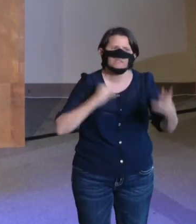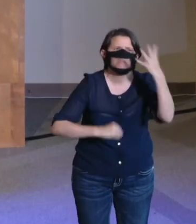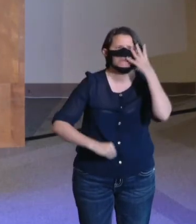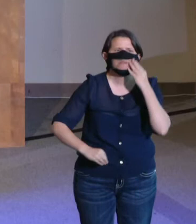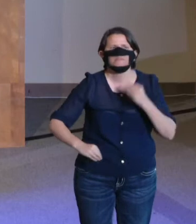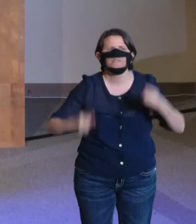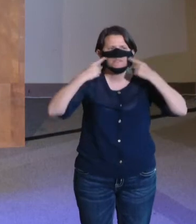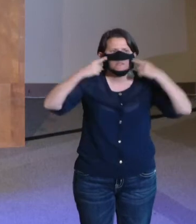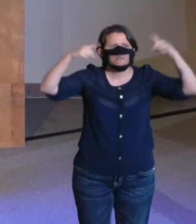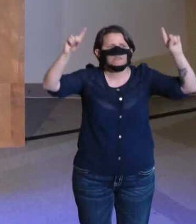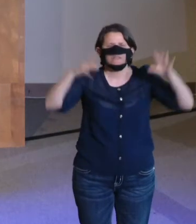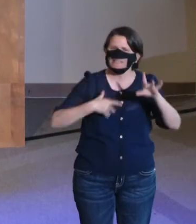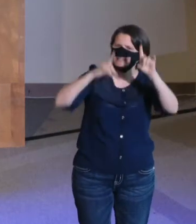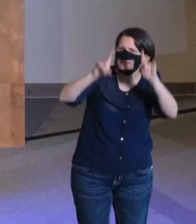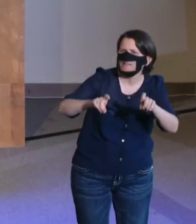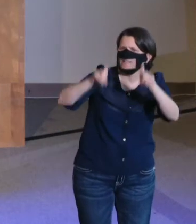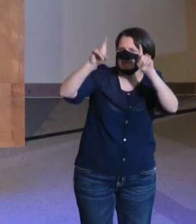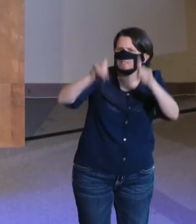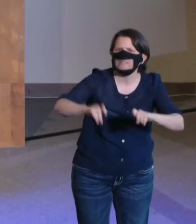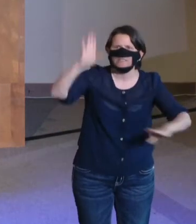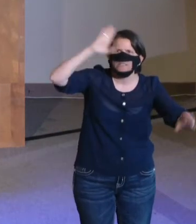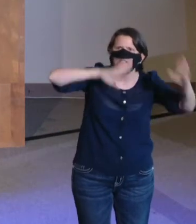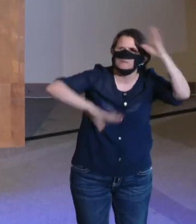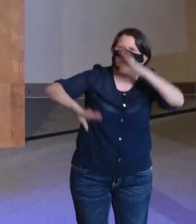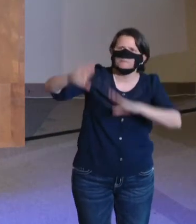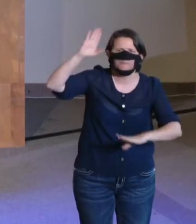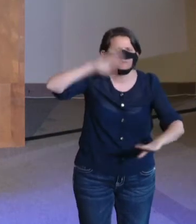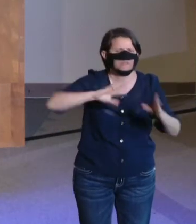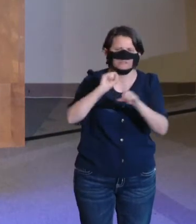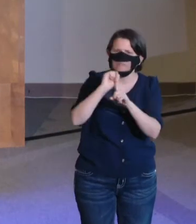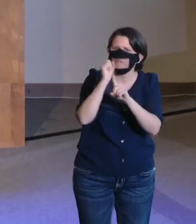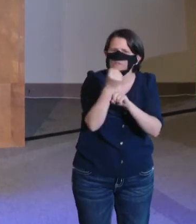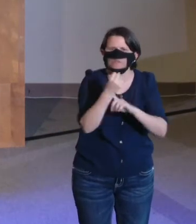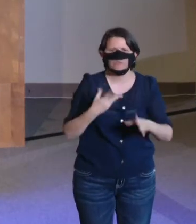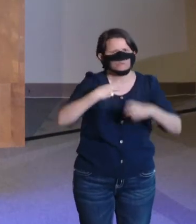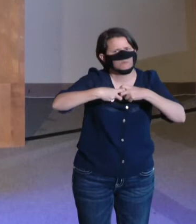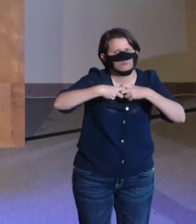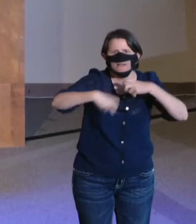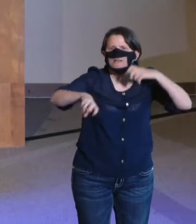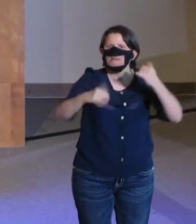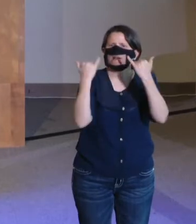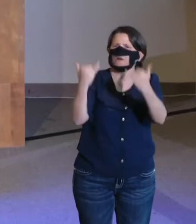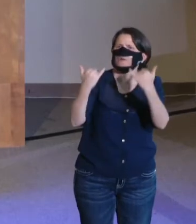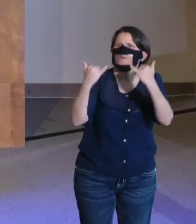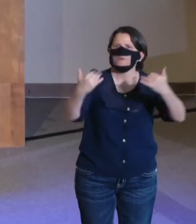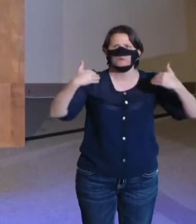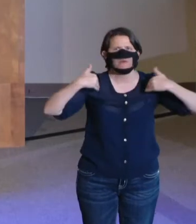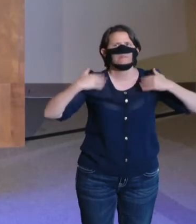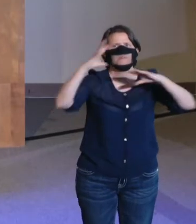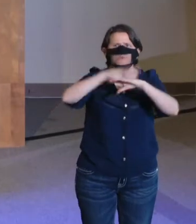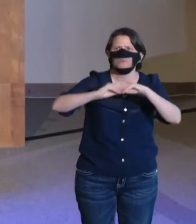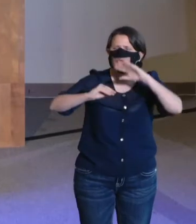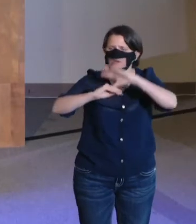trials, hopeless situations. Now you have a story the angels can't sing